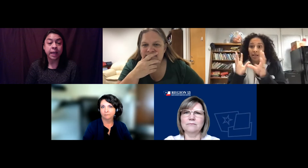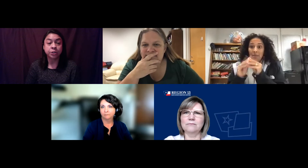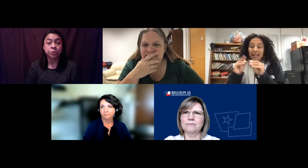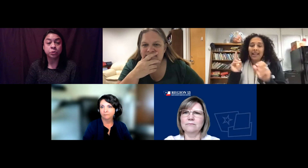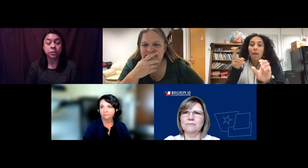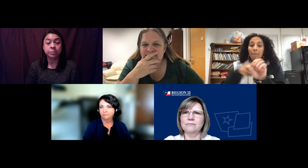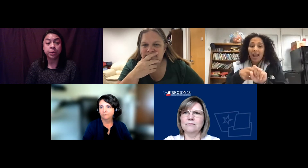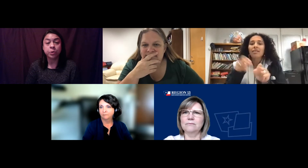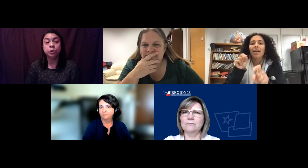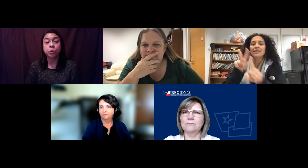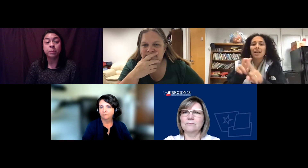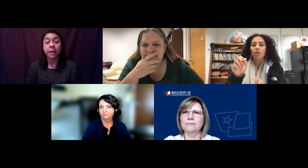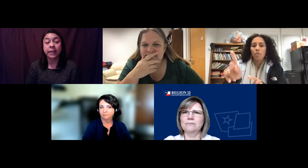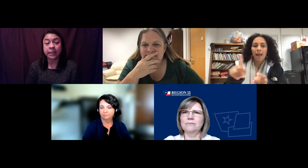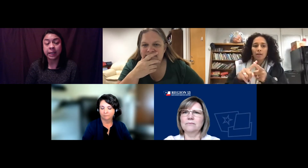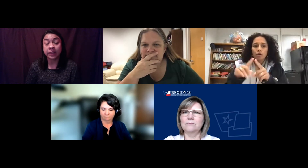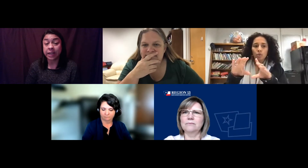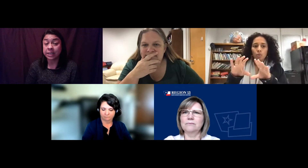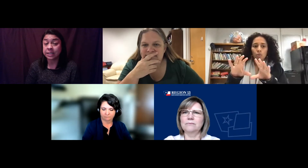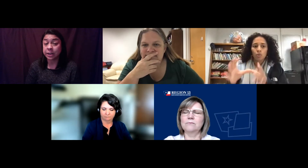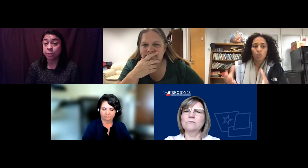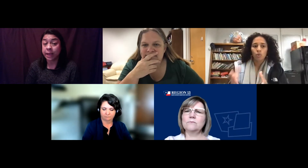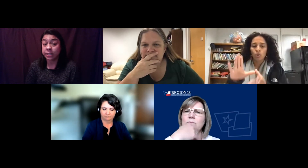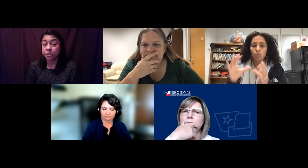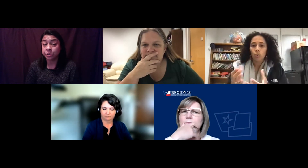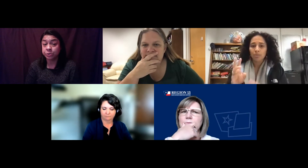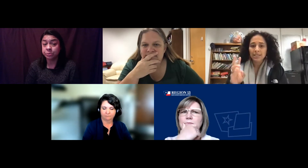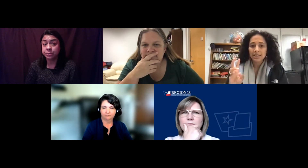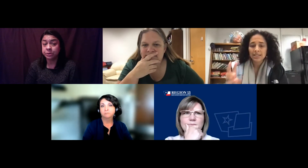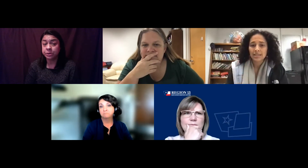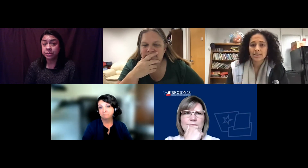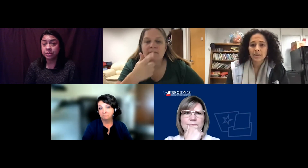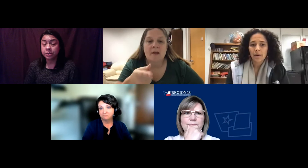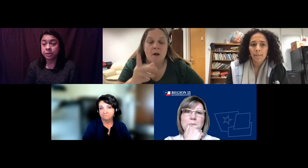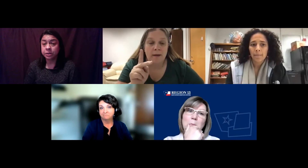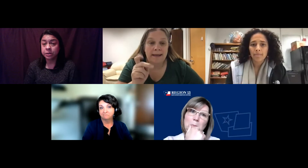the actual Sympo, join back in, and then I can assign her back into her group?